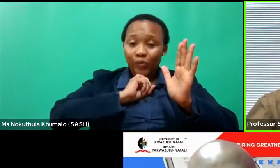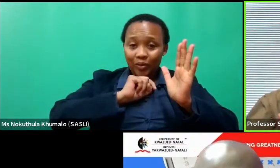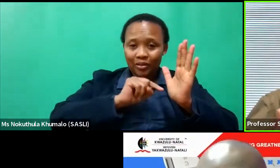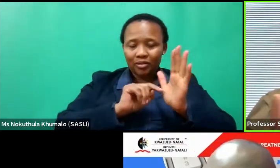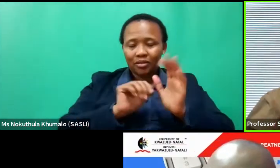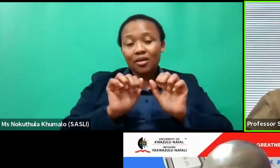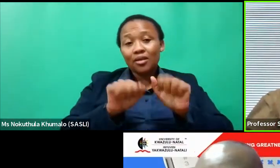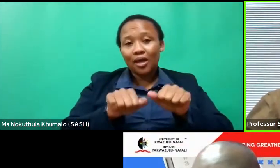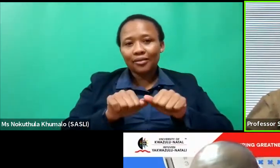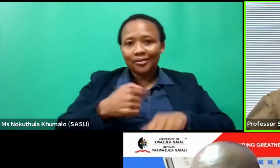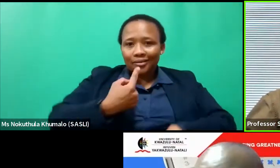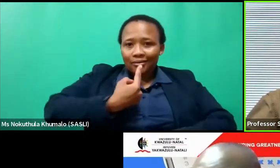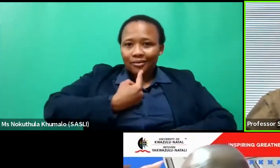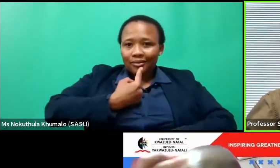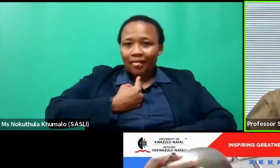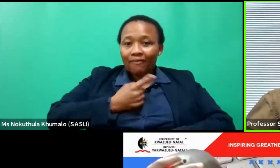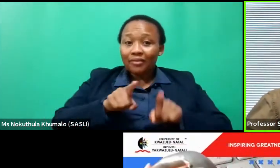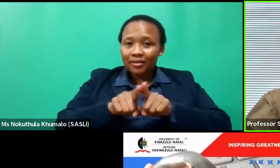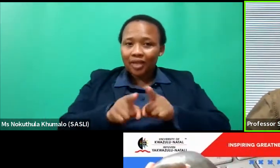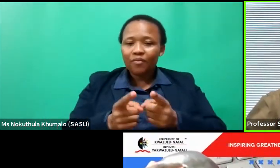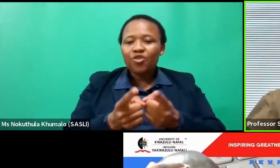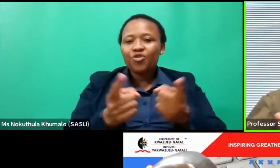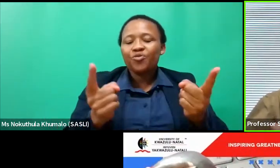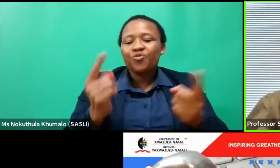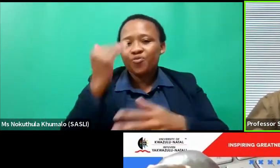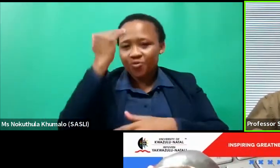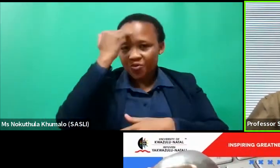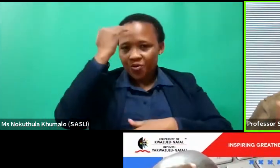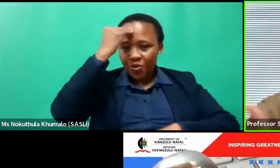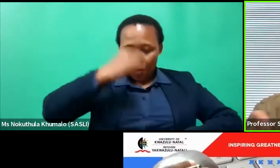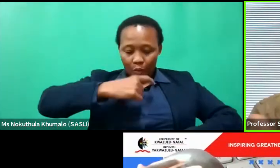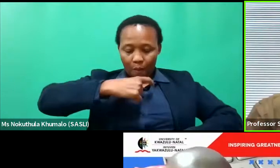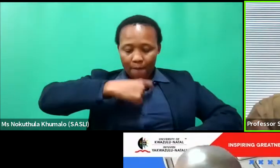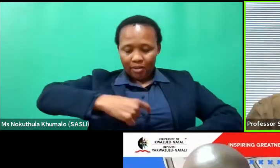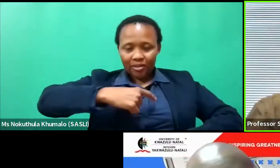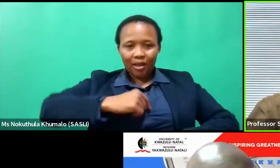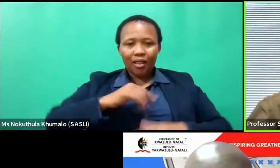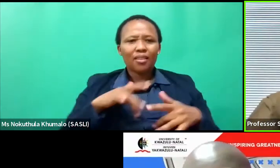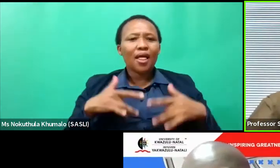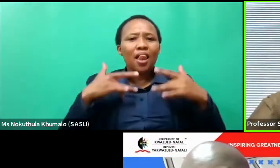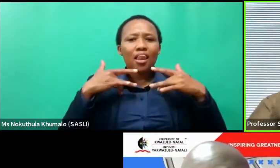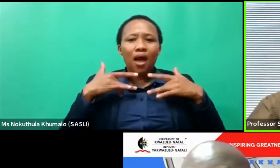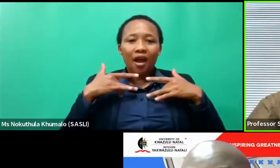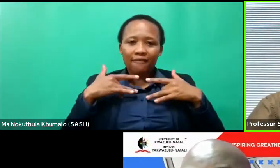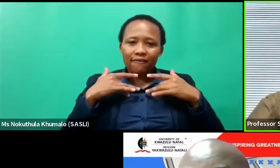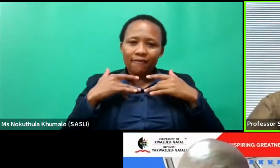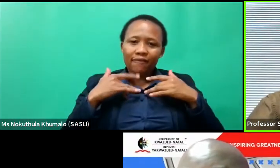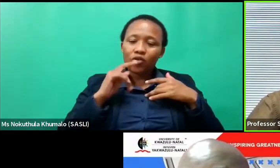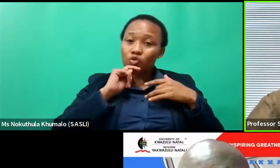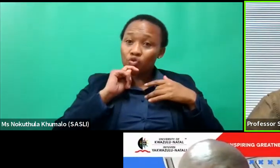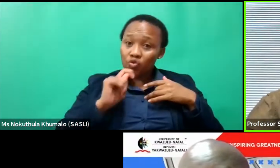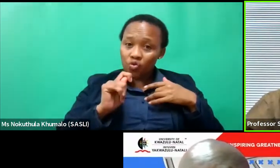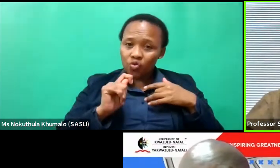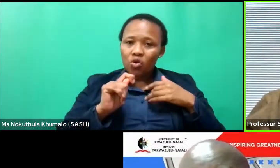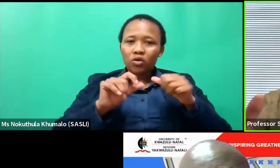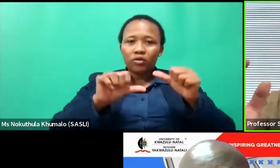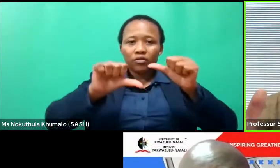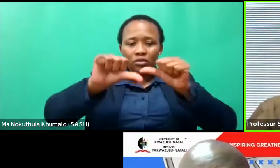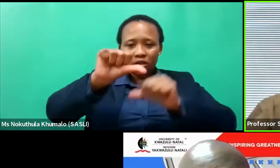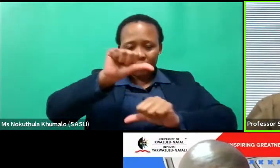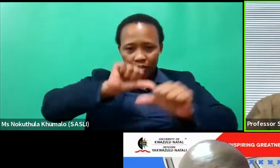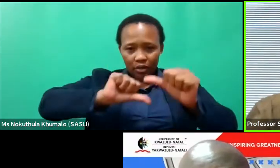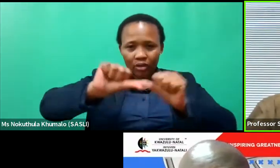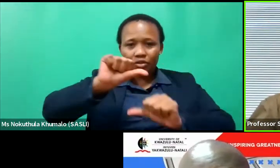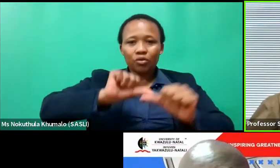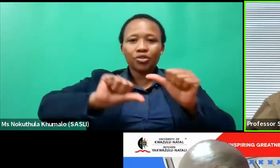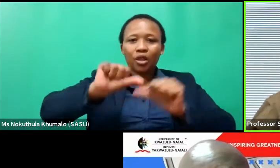our personal lives that, we can't control social phenomena. It's like getting